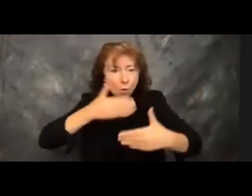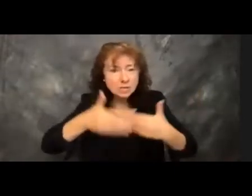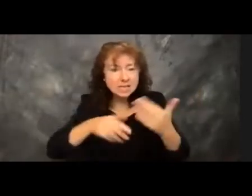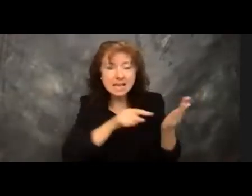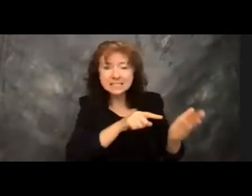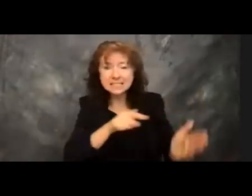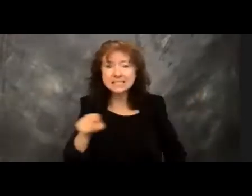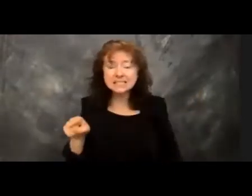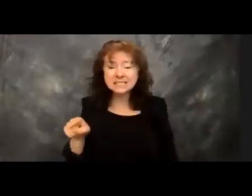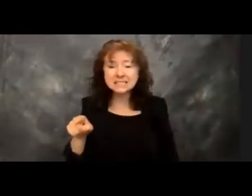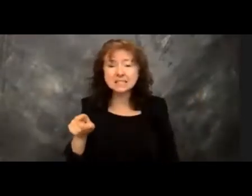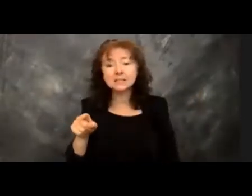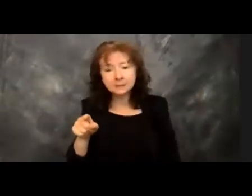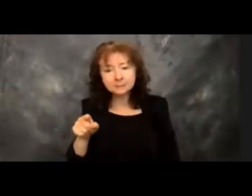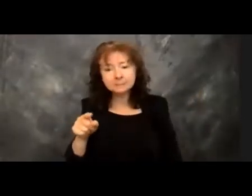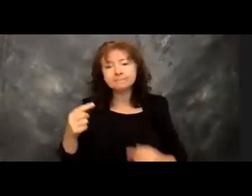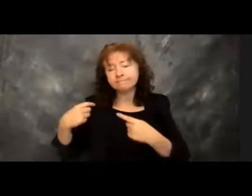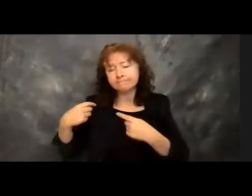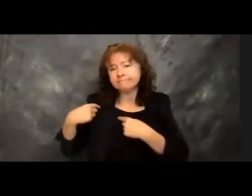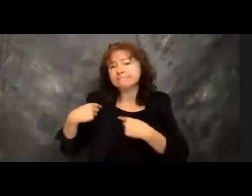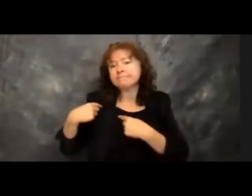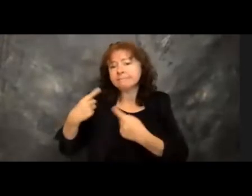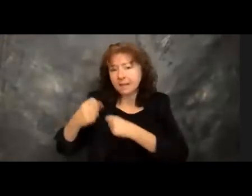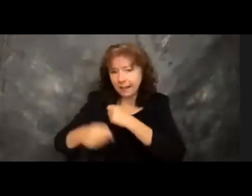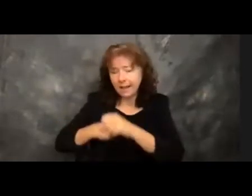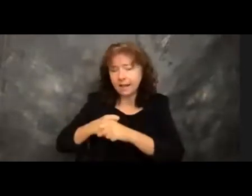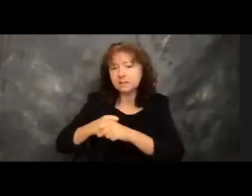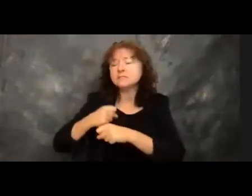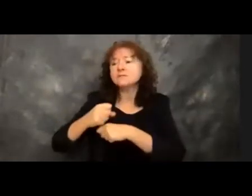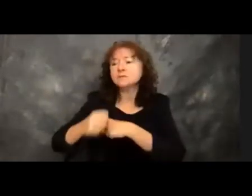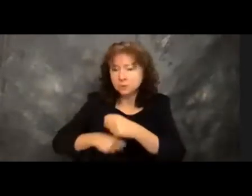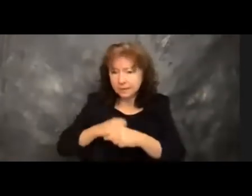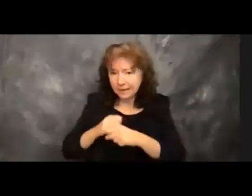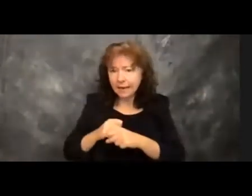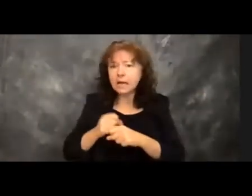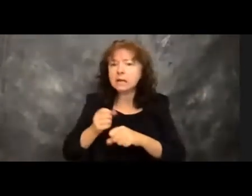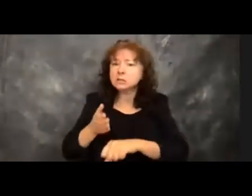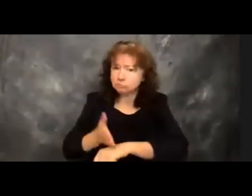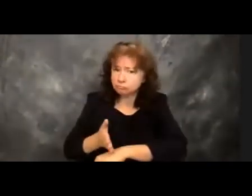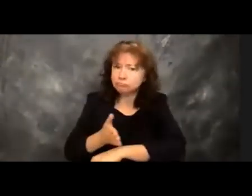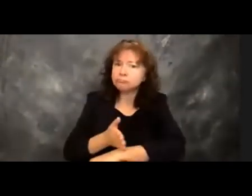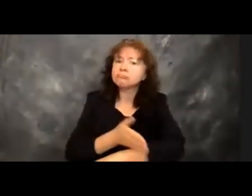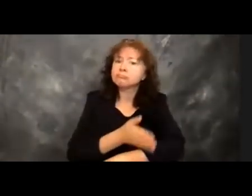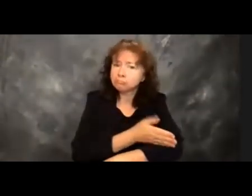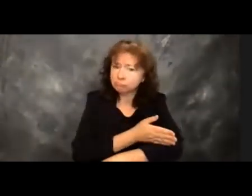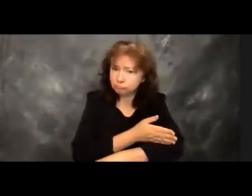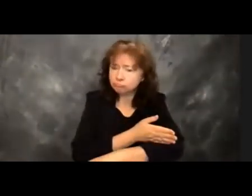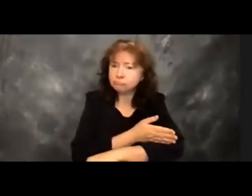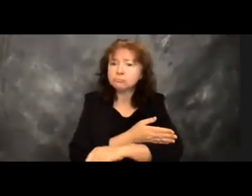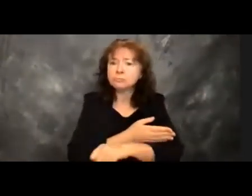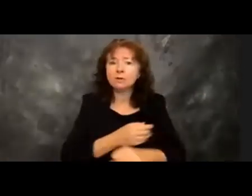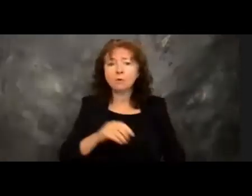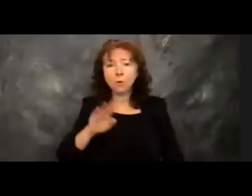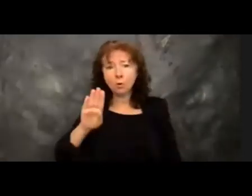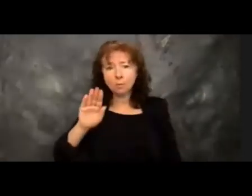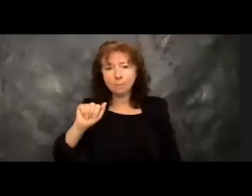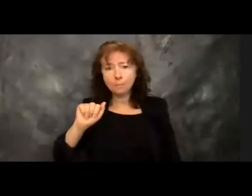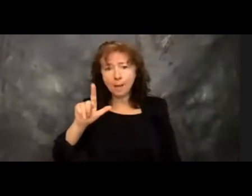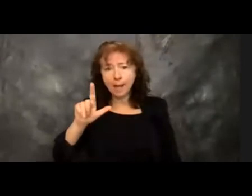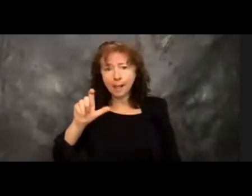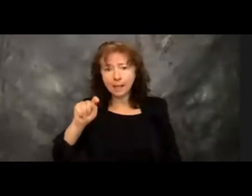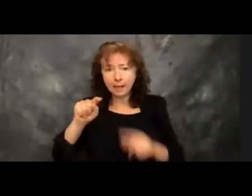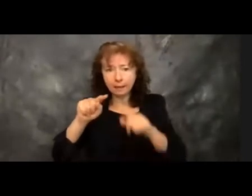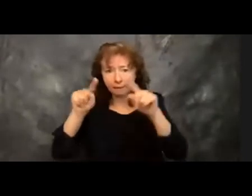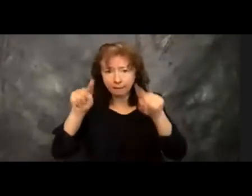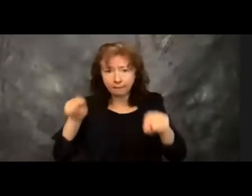through the recent years, there has been done quite a lot in terms of ballot accessibility.